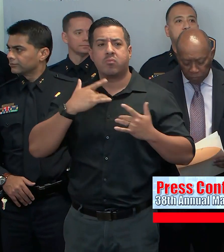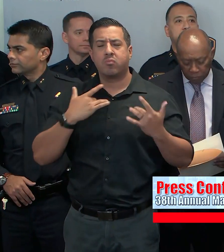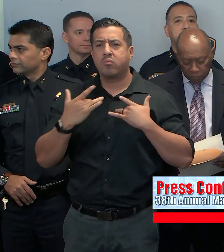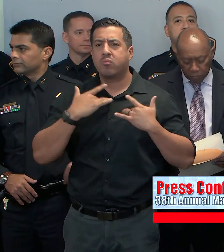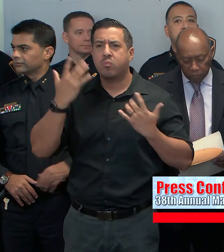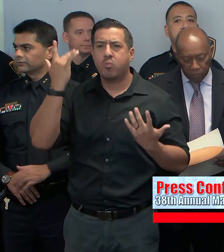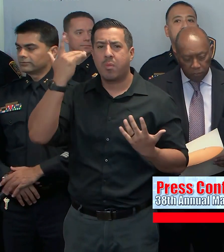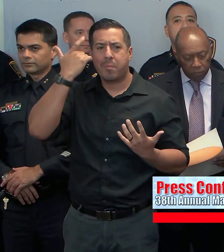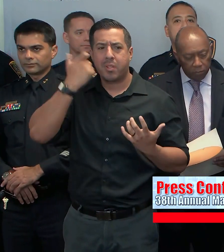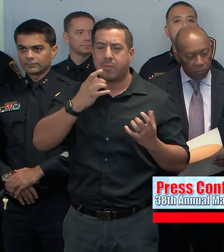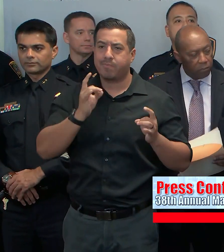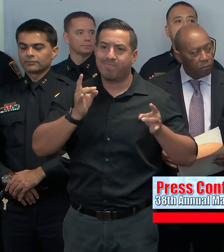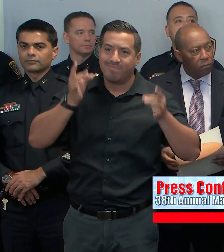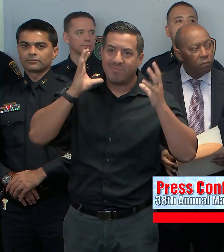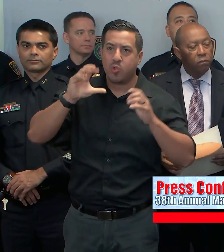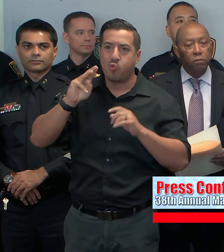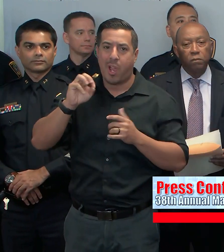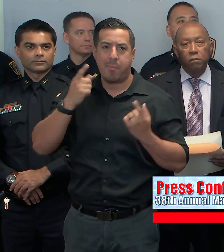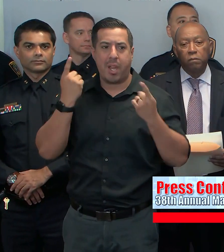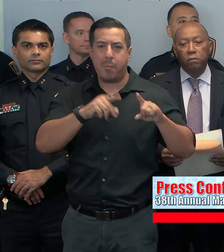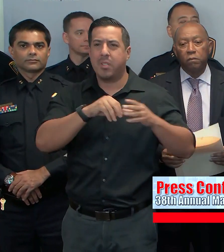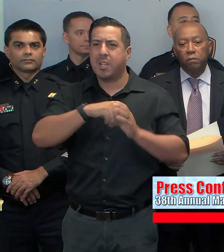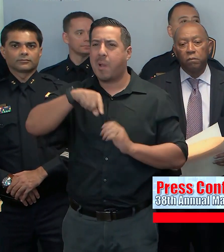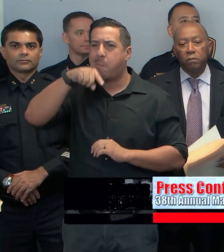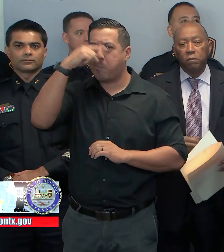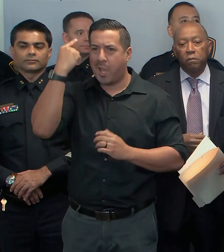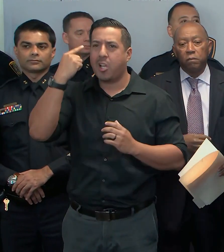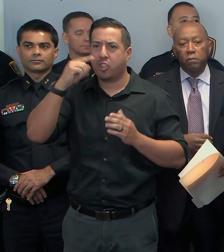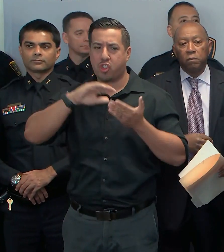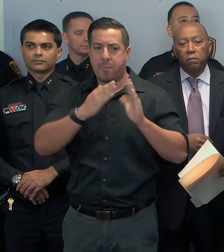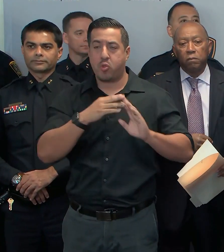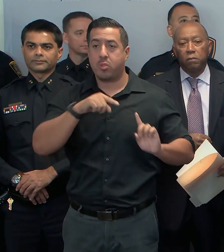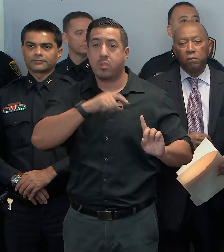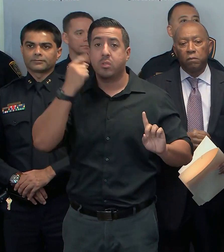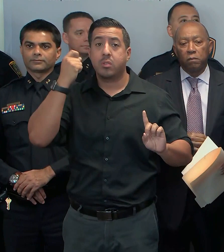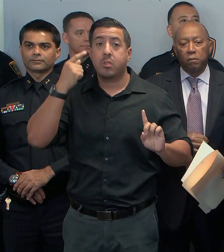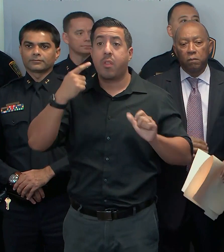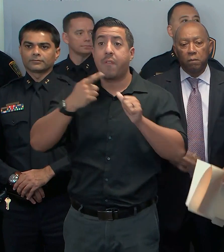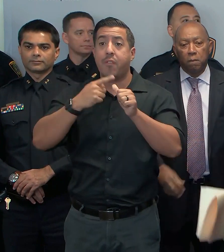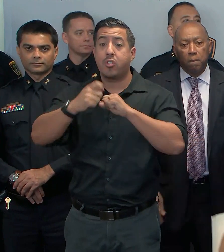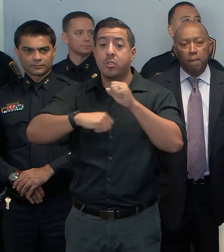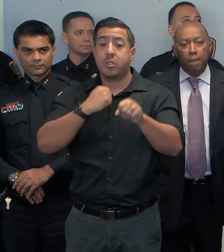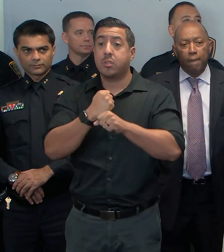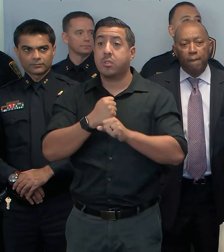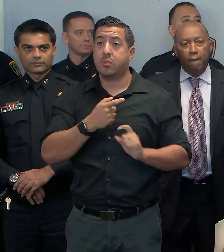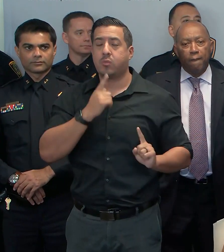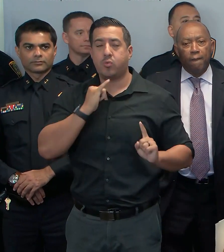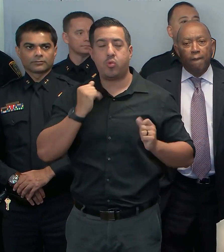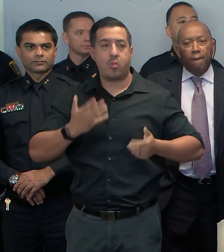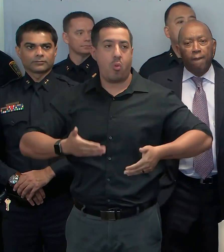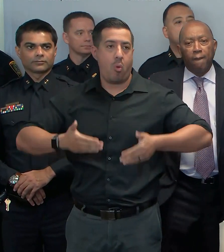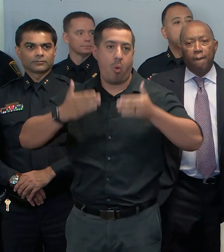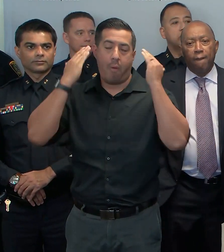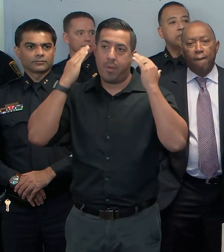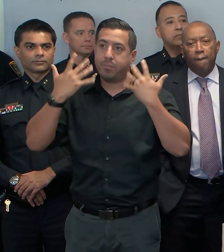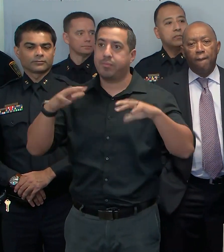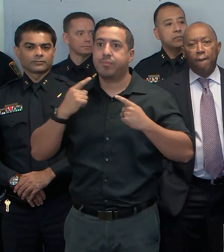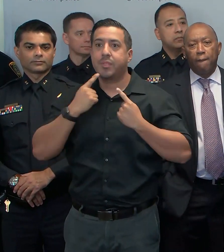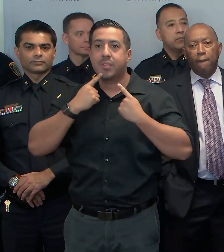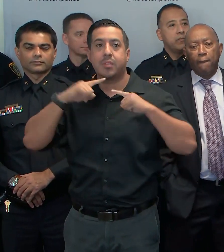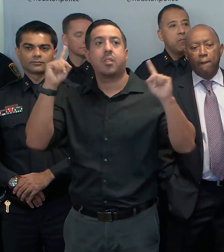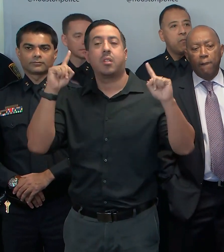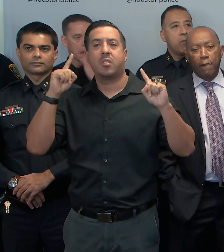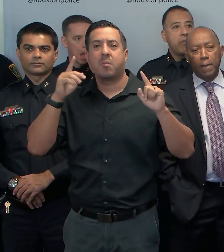concern over violent crime being committed in the Black community. The first year of this campaign was such an overwhelming success that